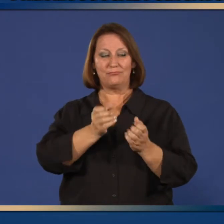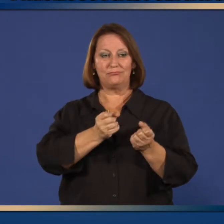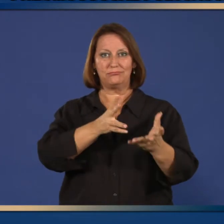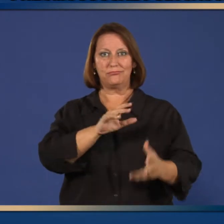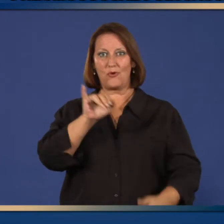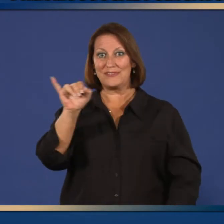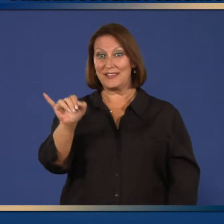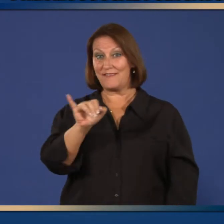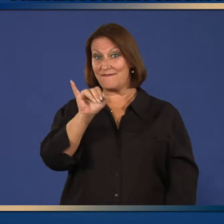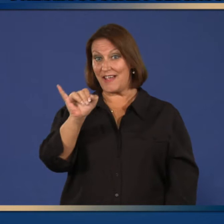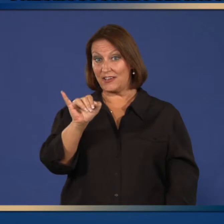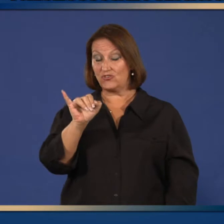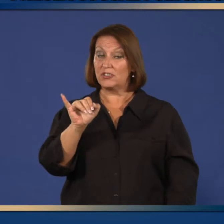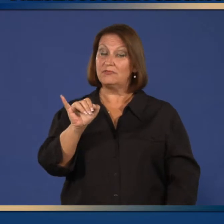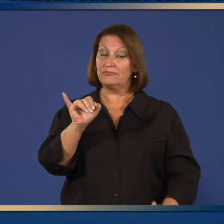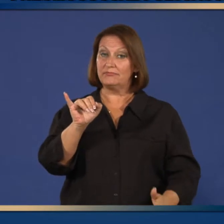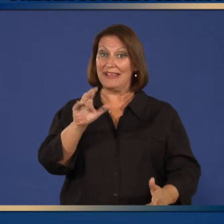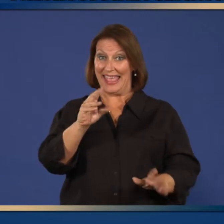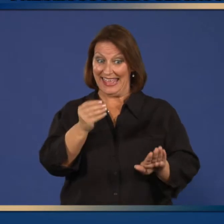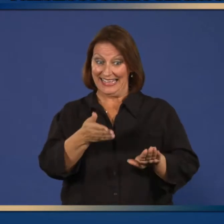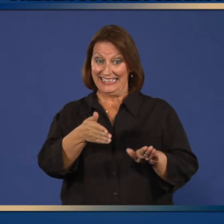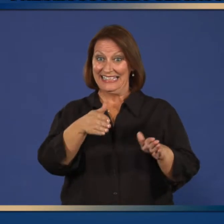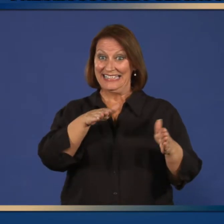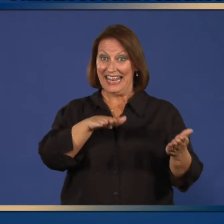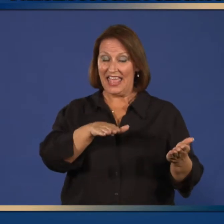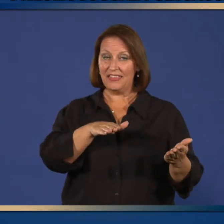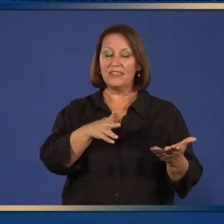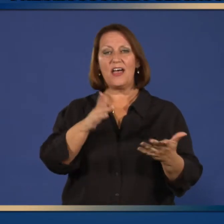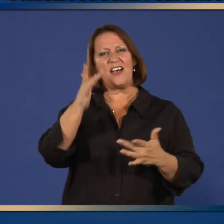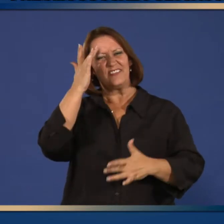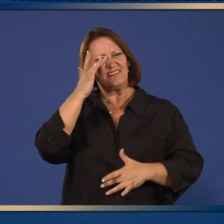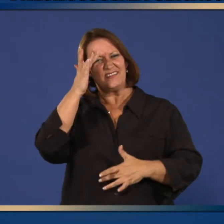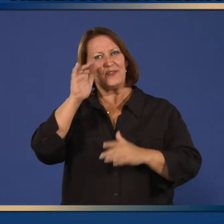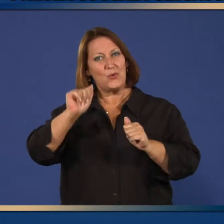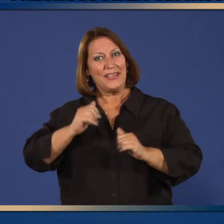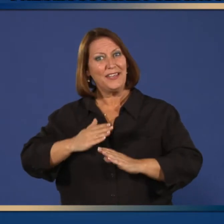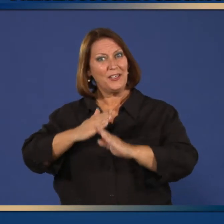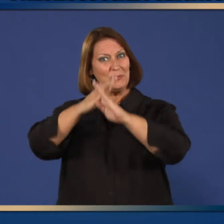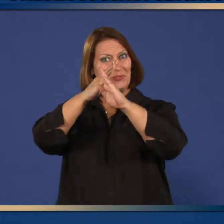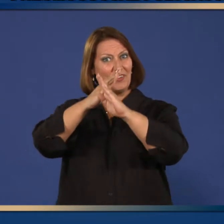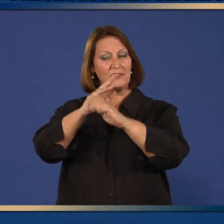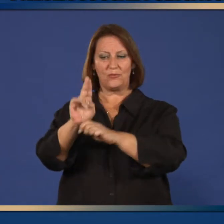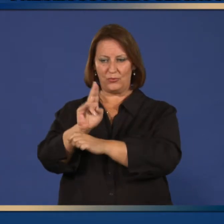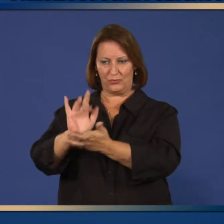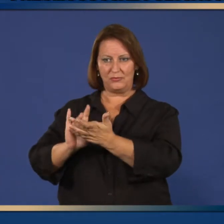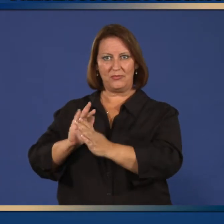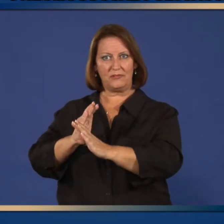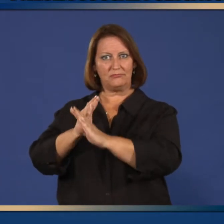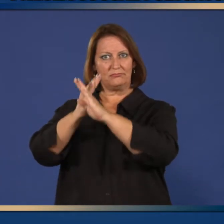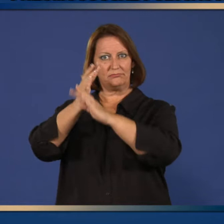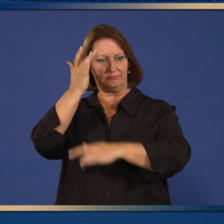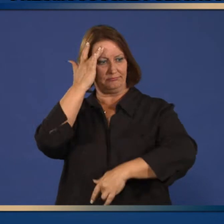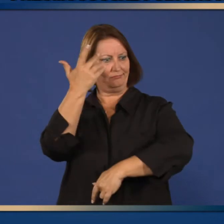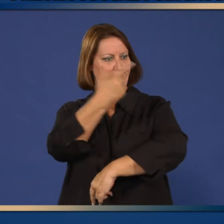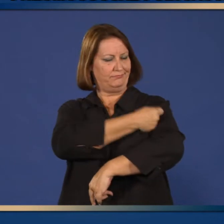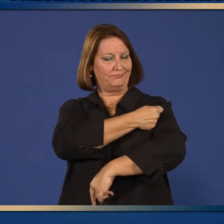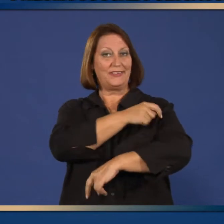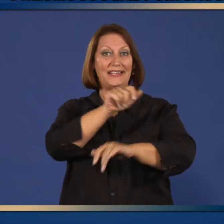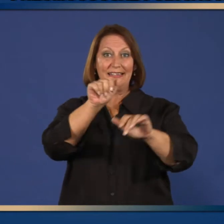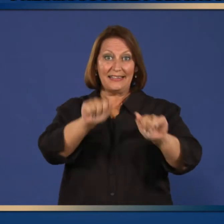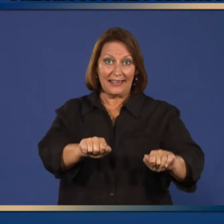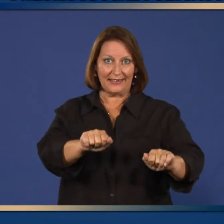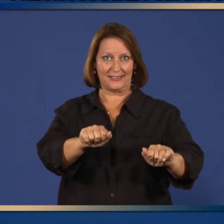It is a leading cause of vaccine-preventable illness and death in the United States.